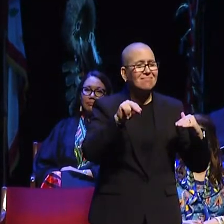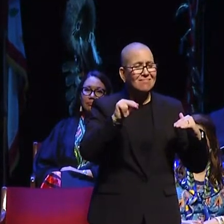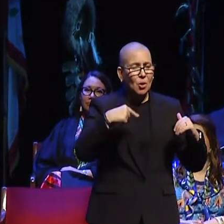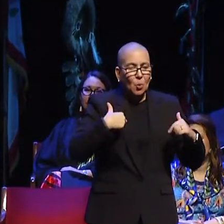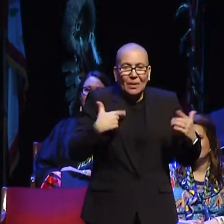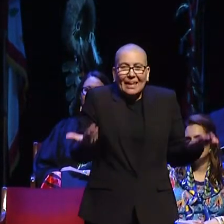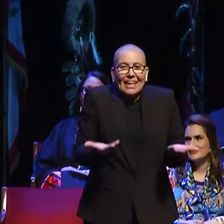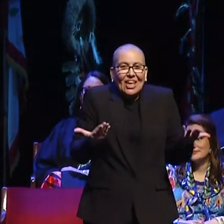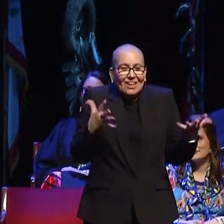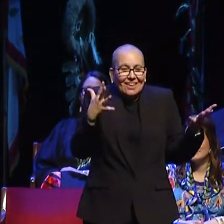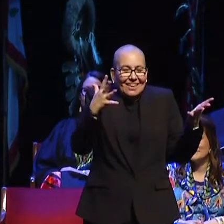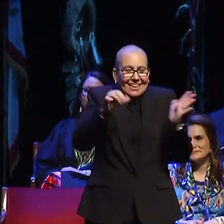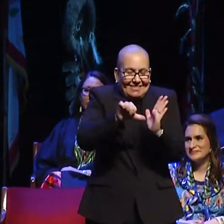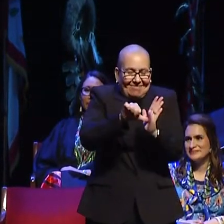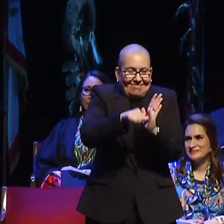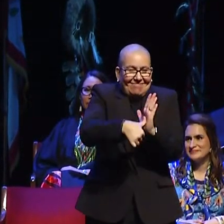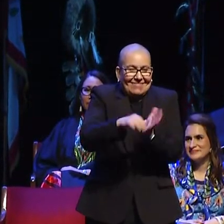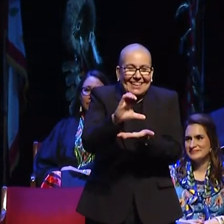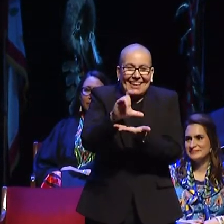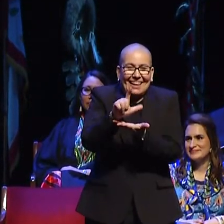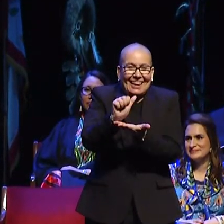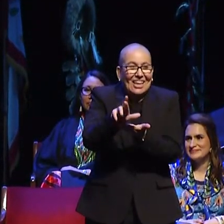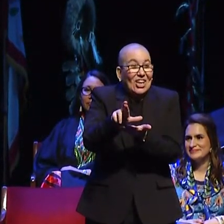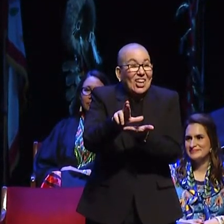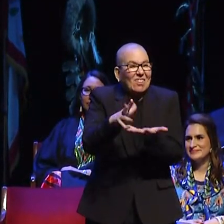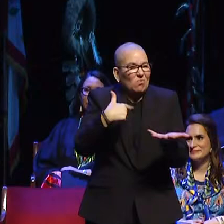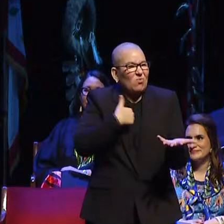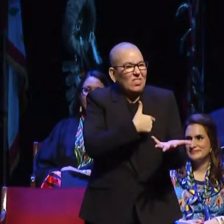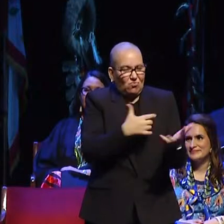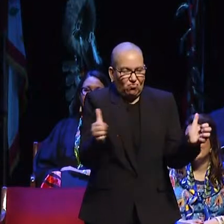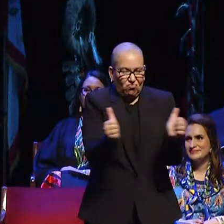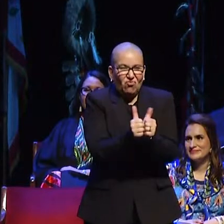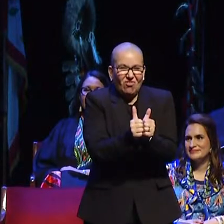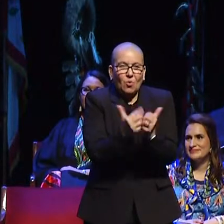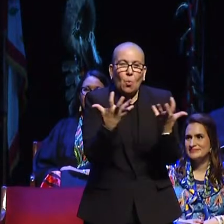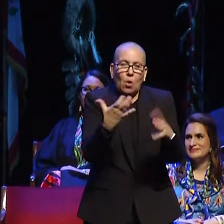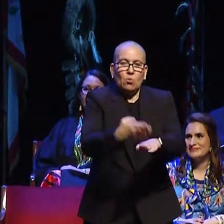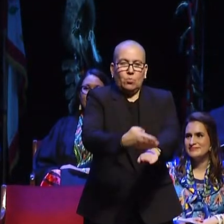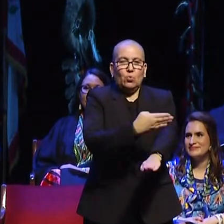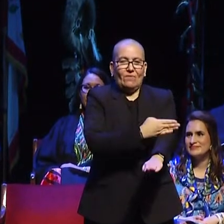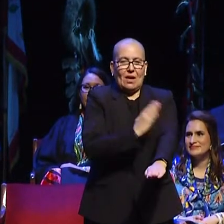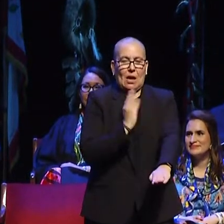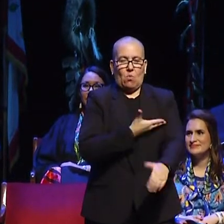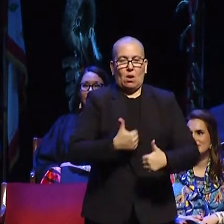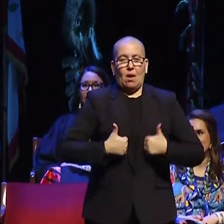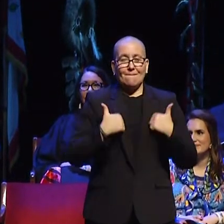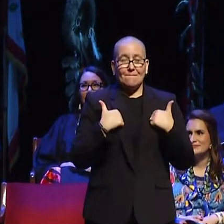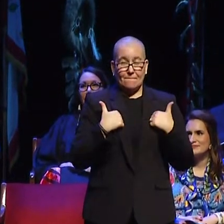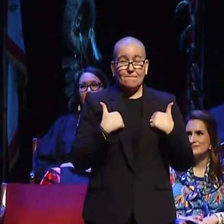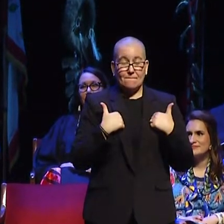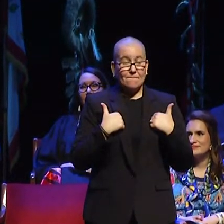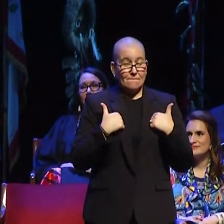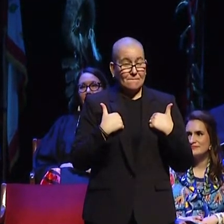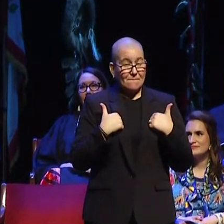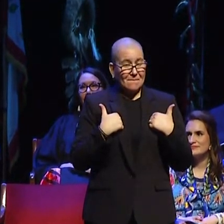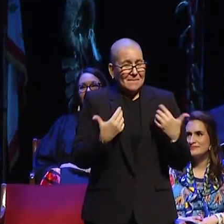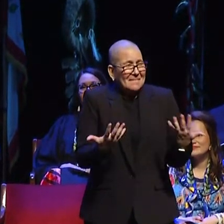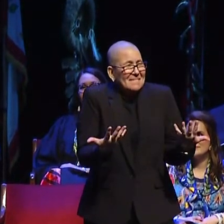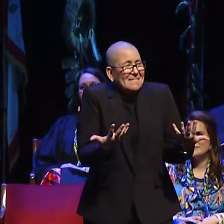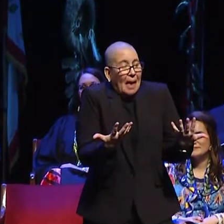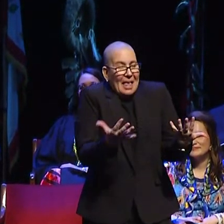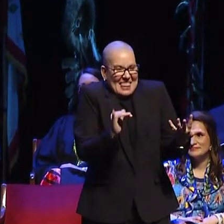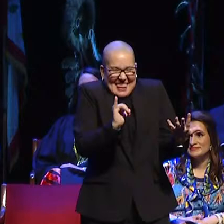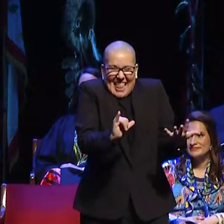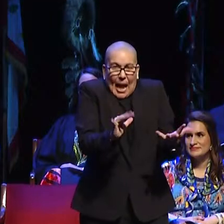simple reason: to help improve lives. We have a moment. Not about which party wins or in control. The moment is about